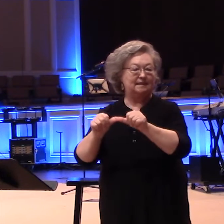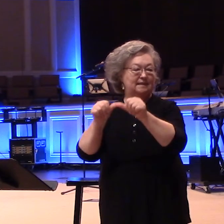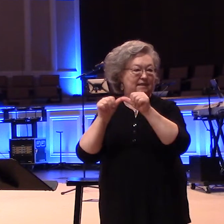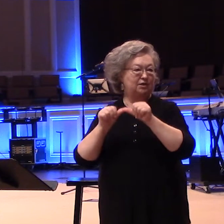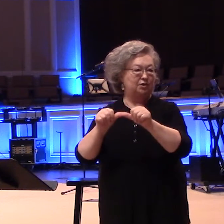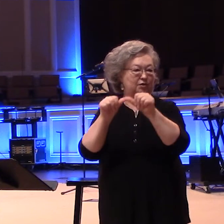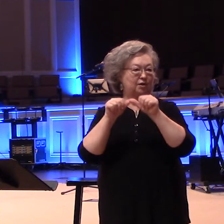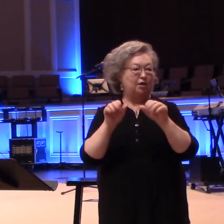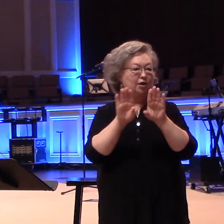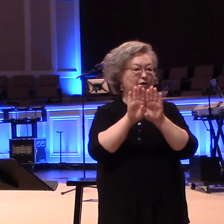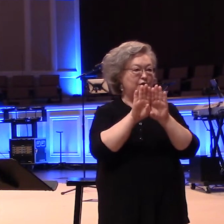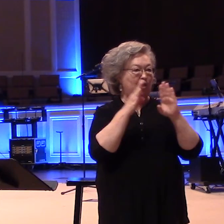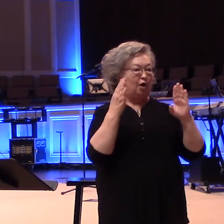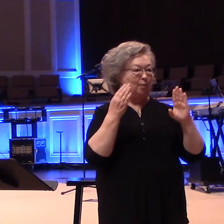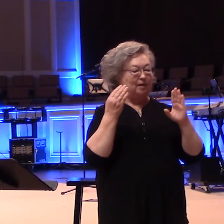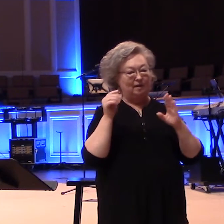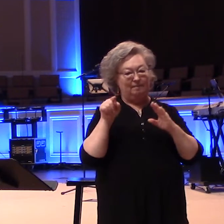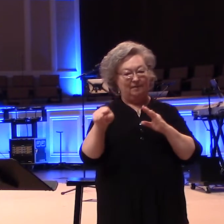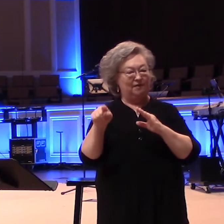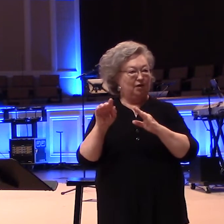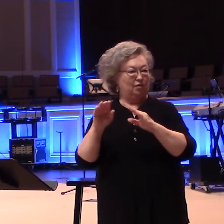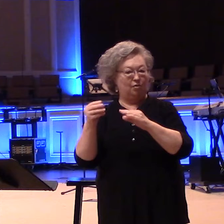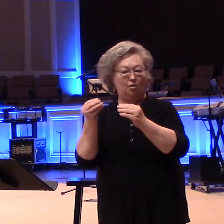God kept providing.